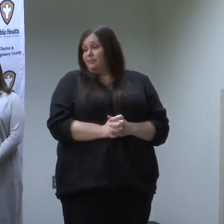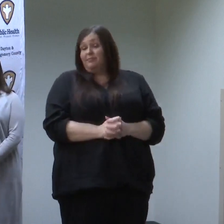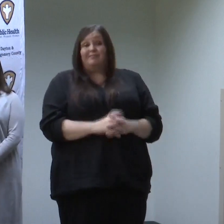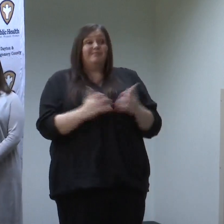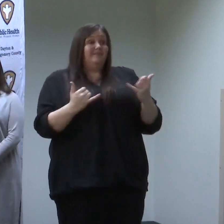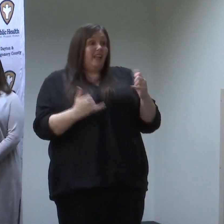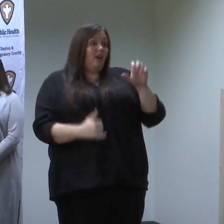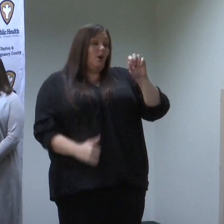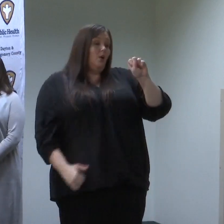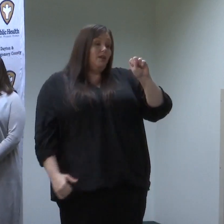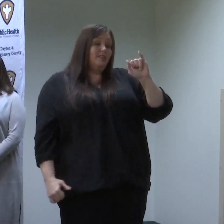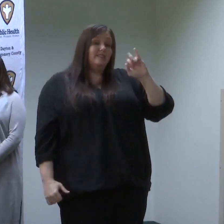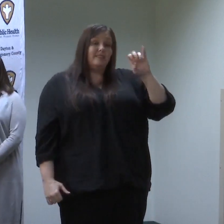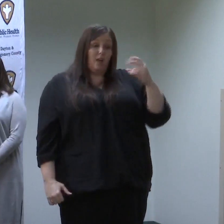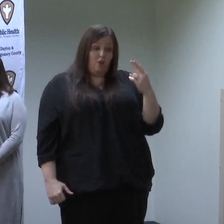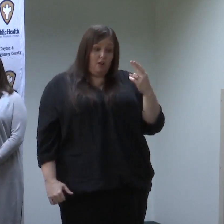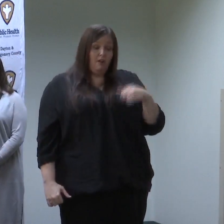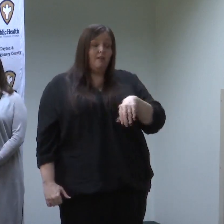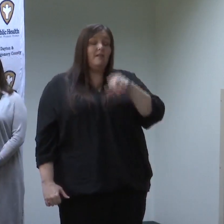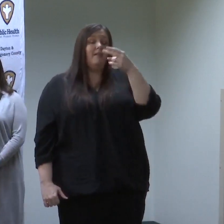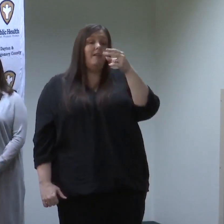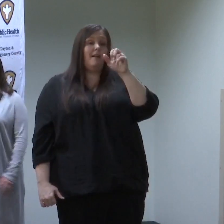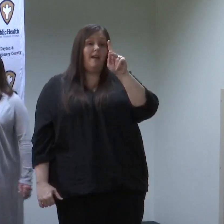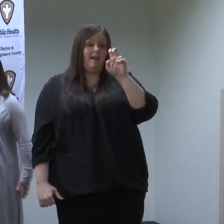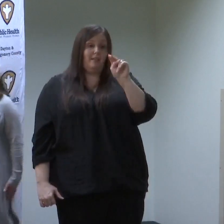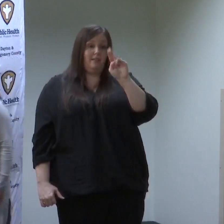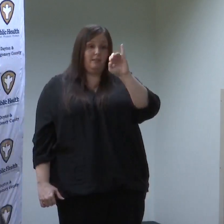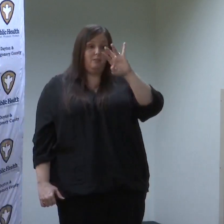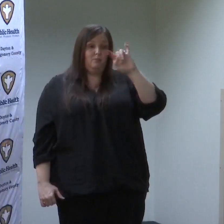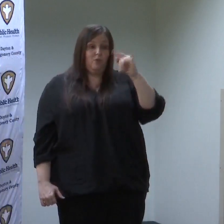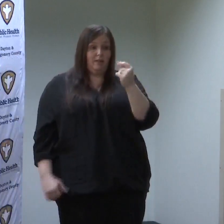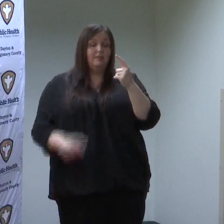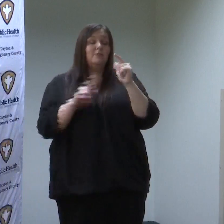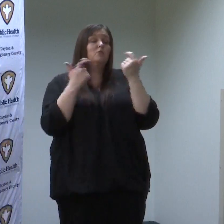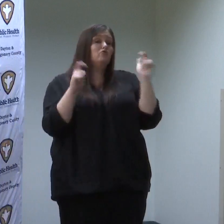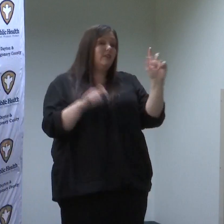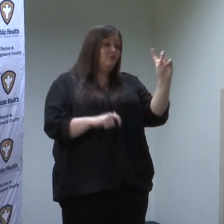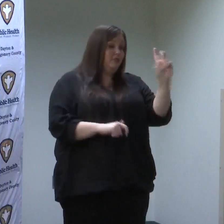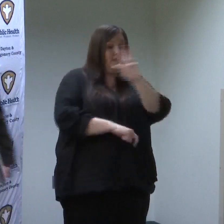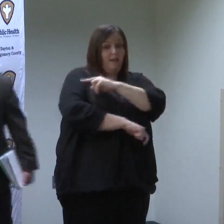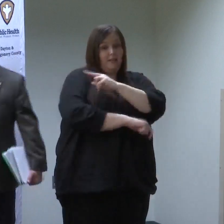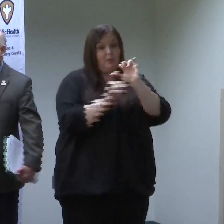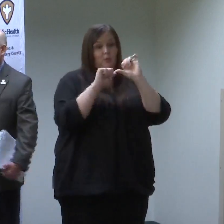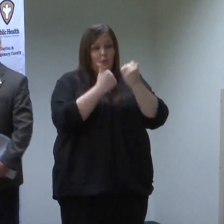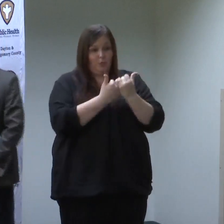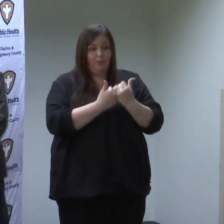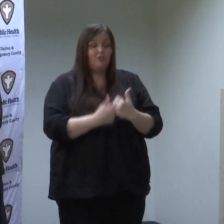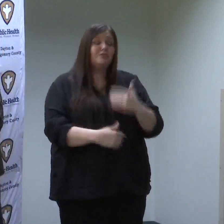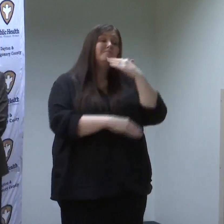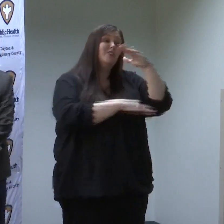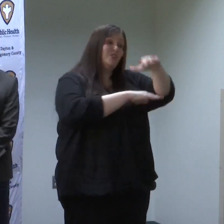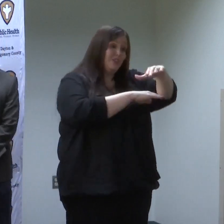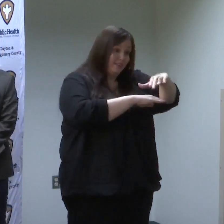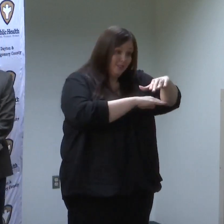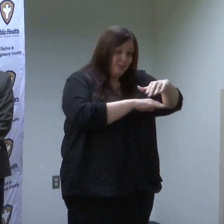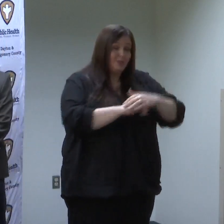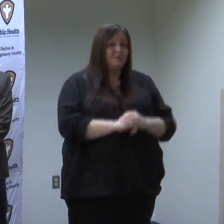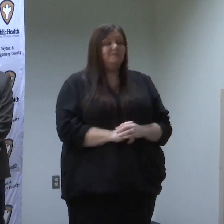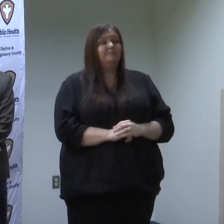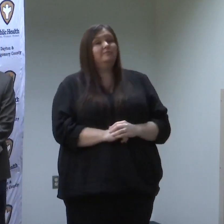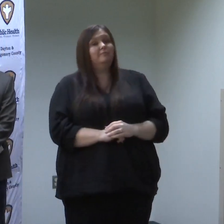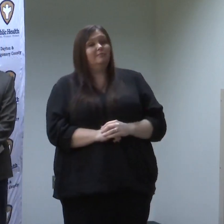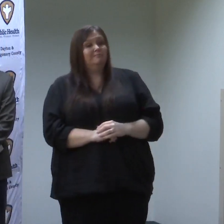Now we have Sarah Hackenbrack from the Greater Dayton Area Hospital Association. Thank you. Good afternoon. As the